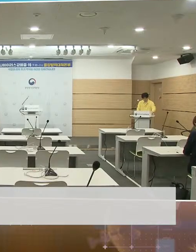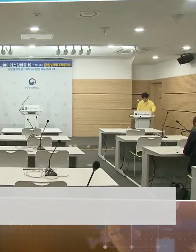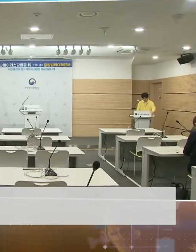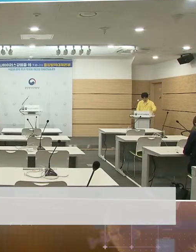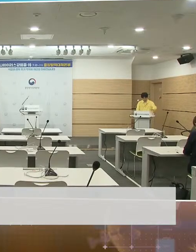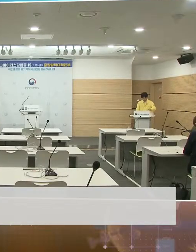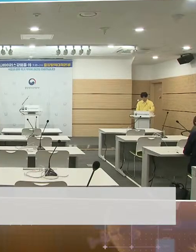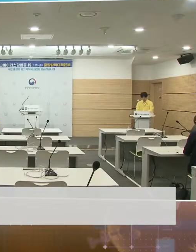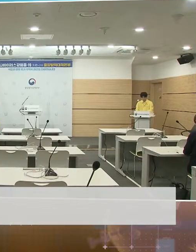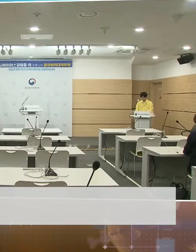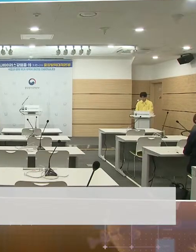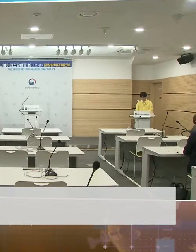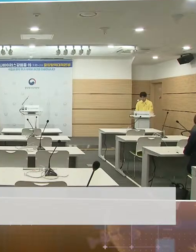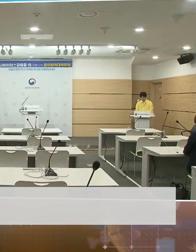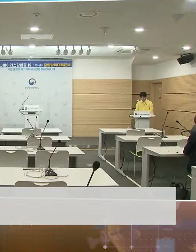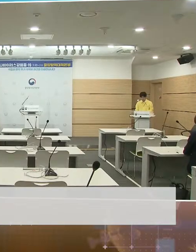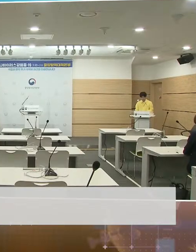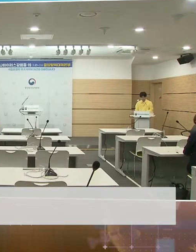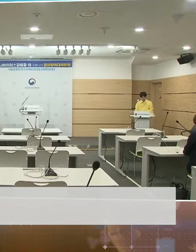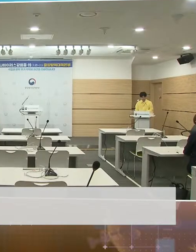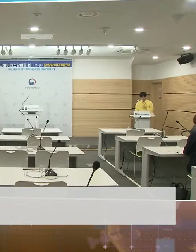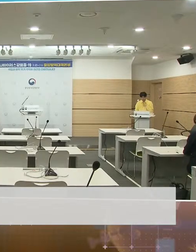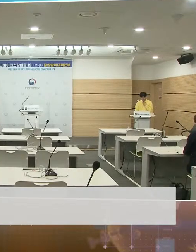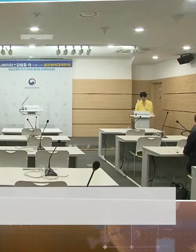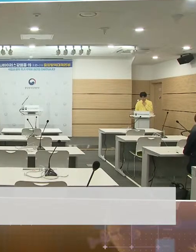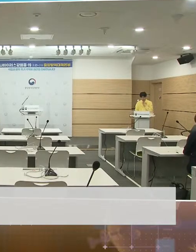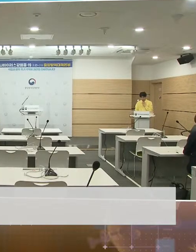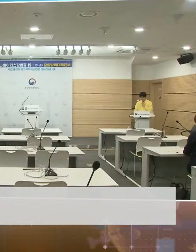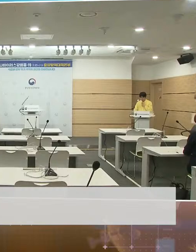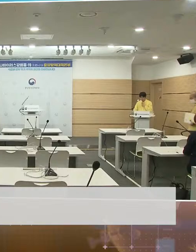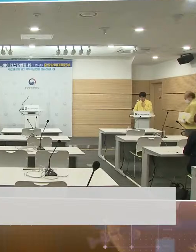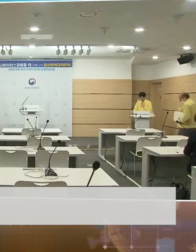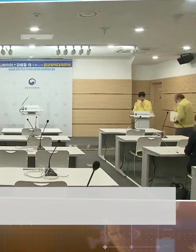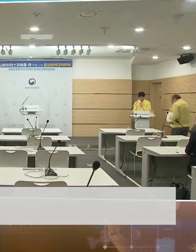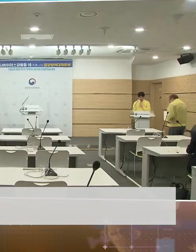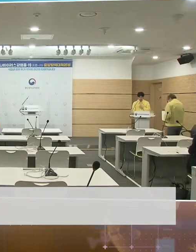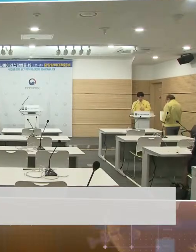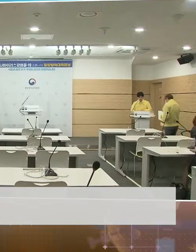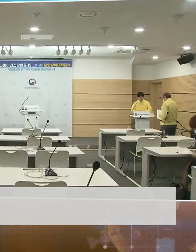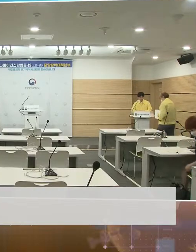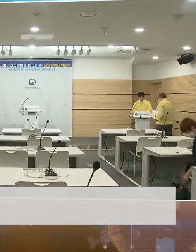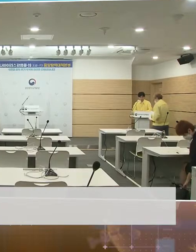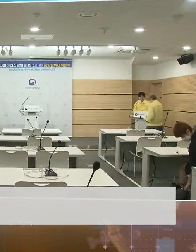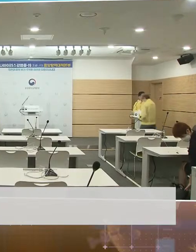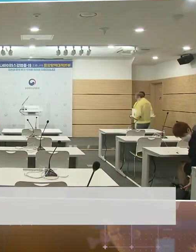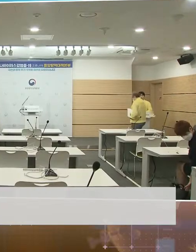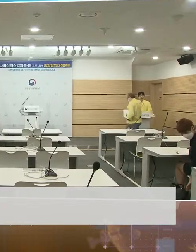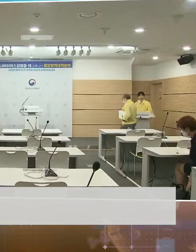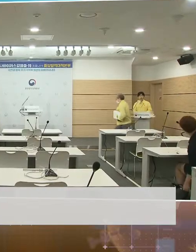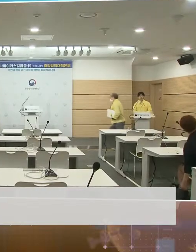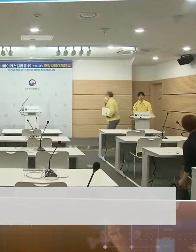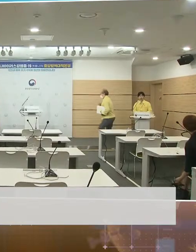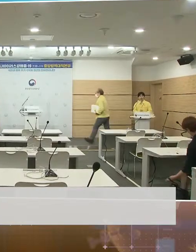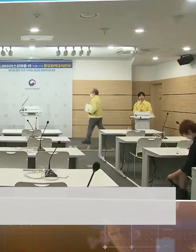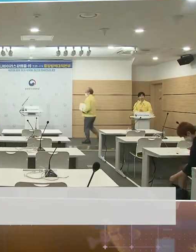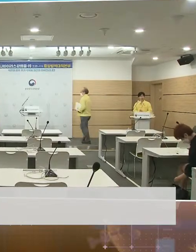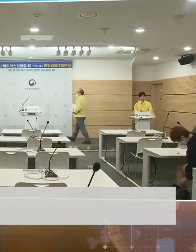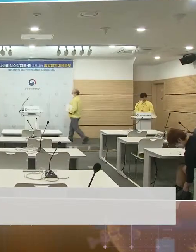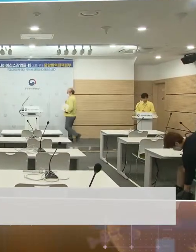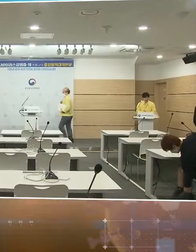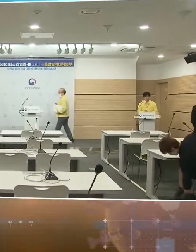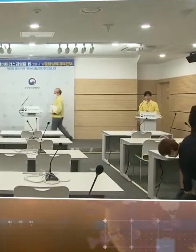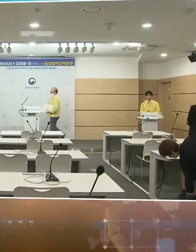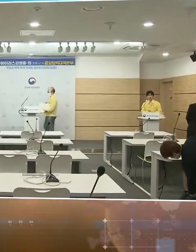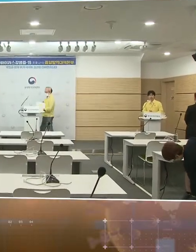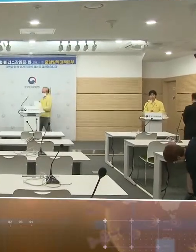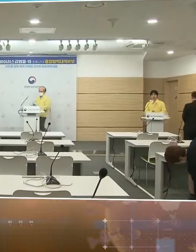which is expected to start on the 30th of September until the 4th of October. The briefing is about to start. We'll come back to you